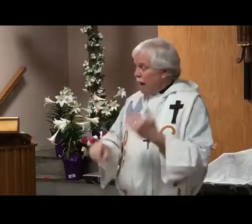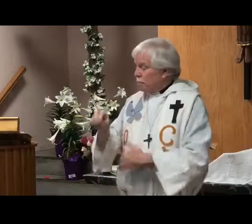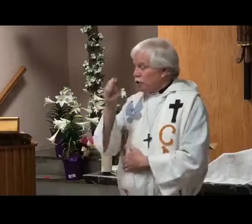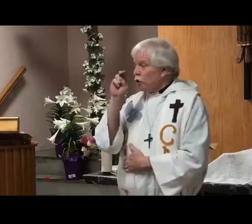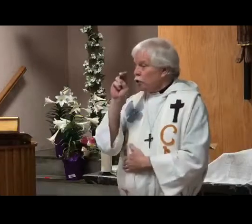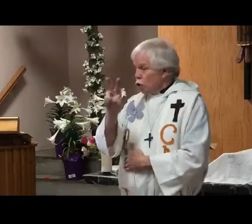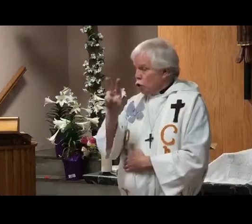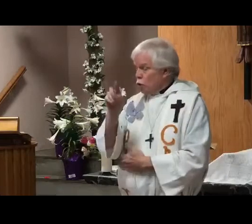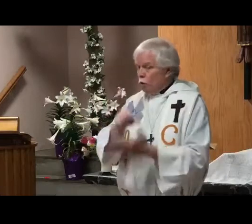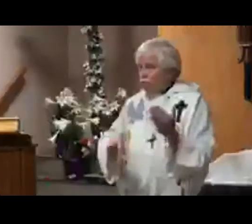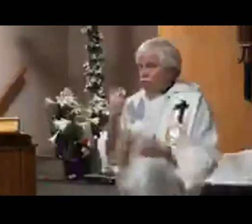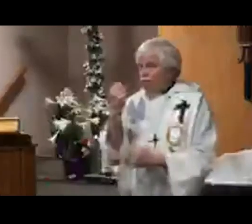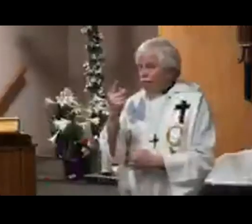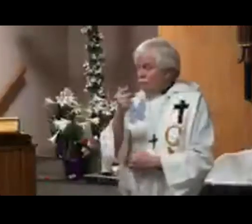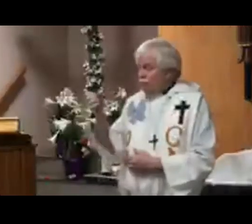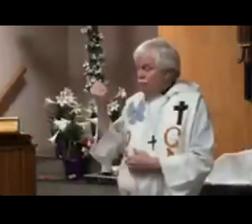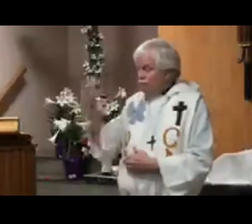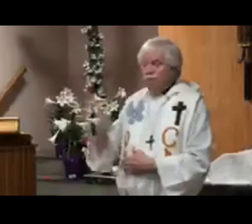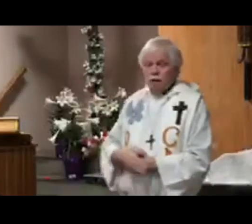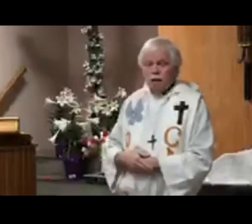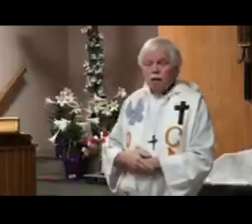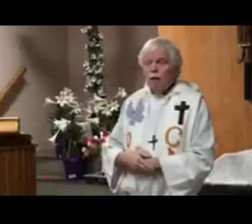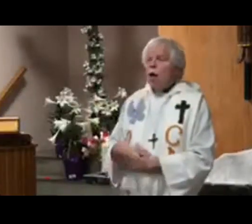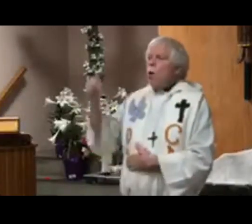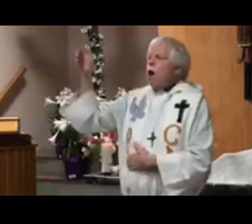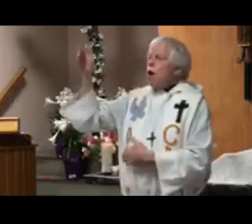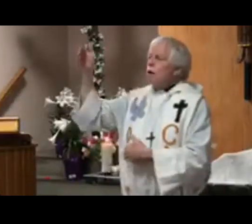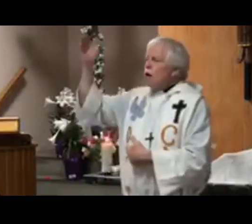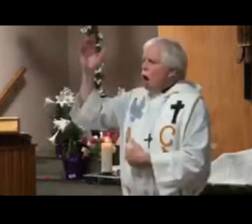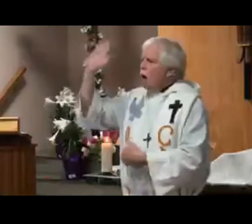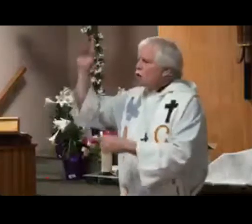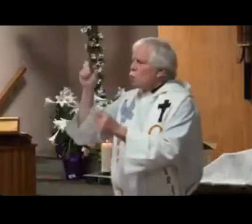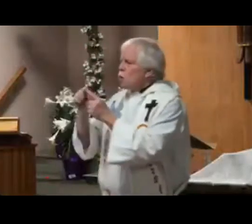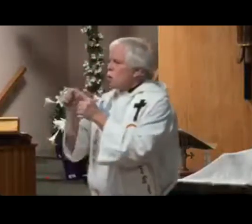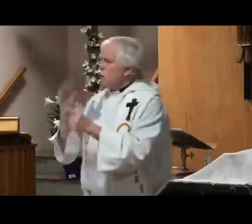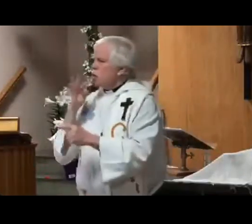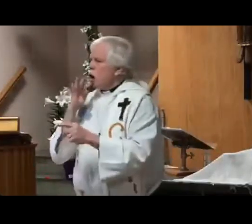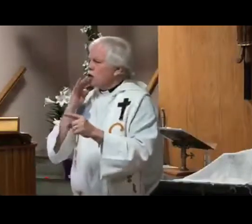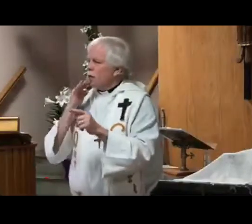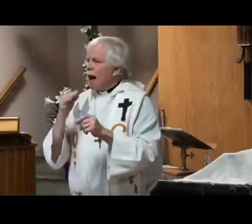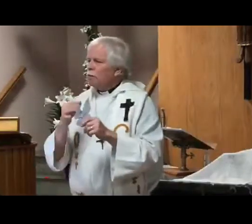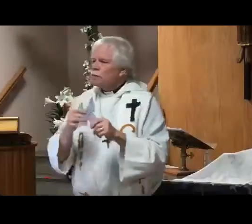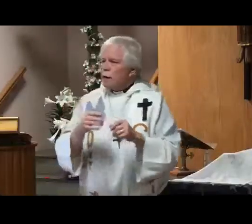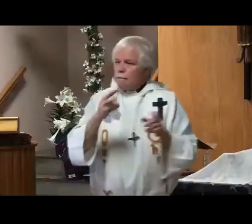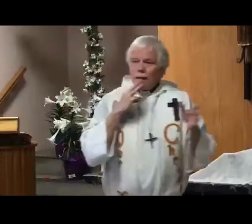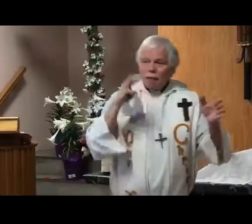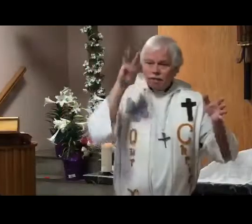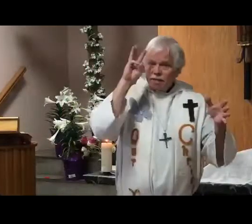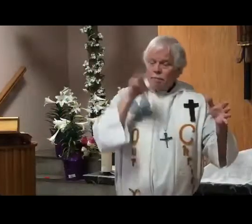Colossians chapter 2, verses 11 through 15, where God's word talks